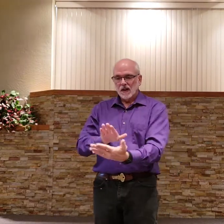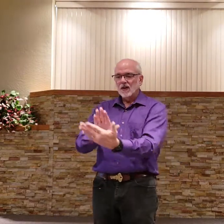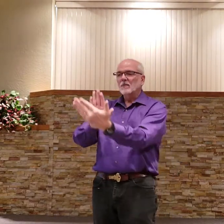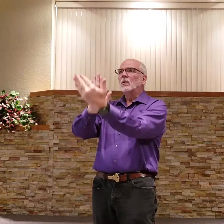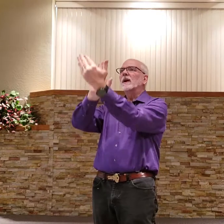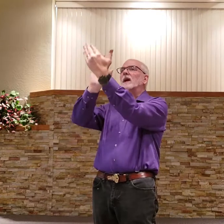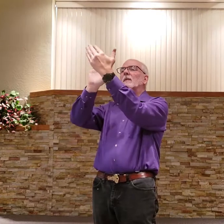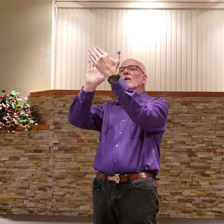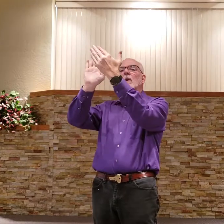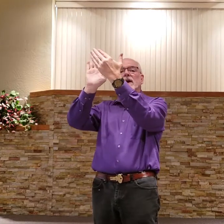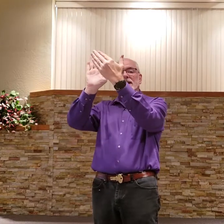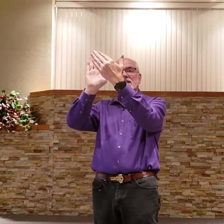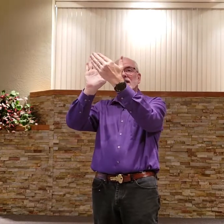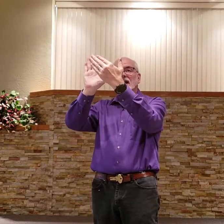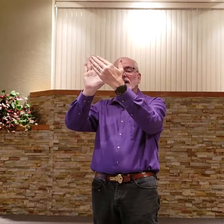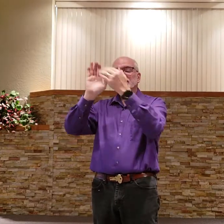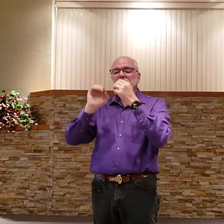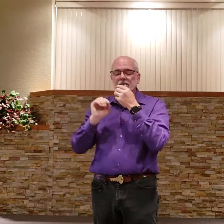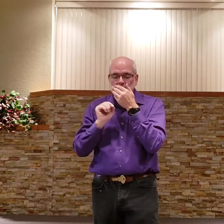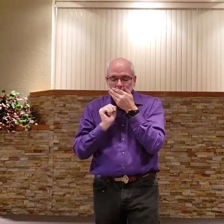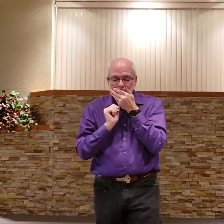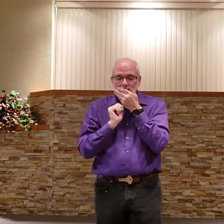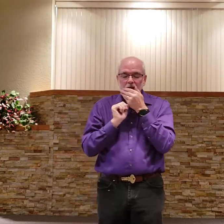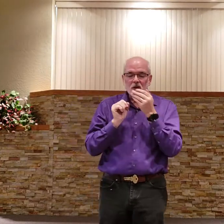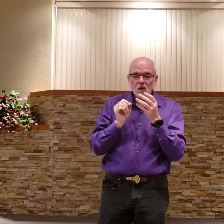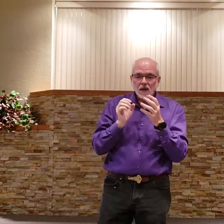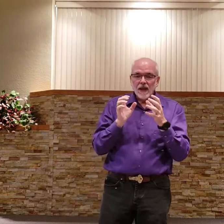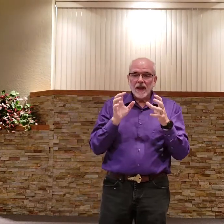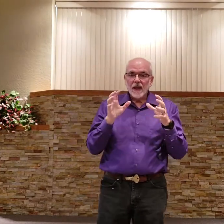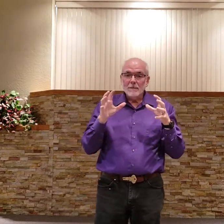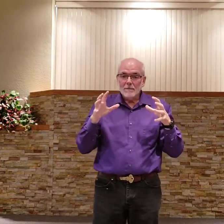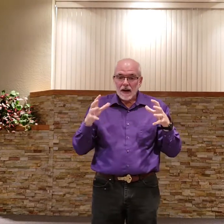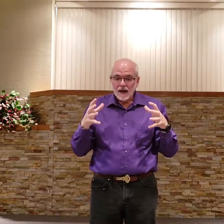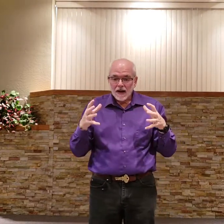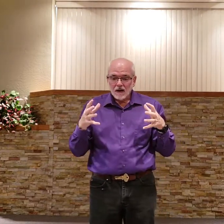Just bring it up. And where is God? So, in my